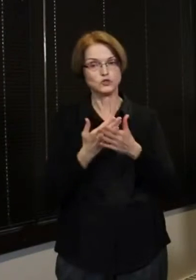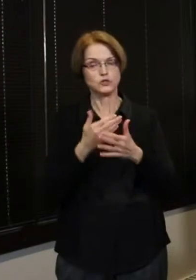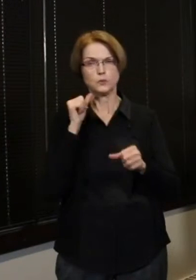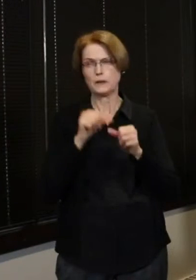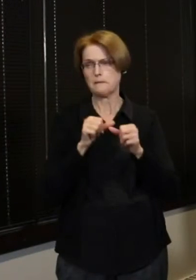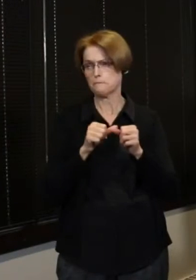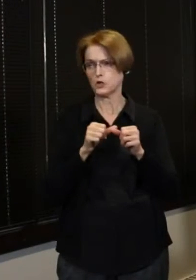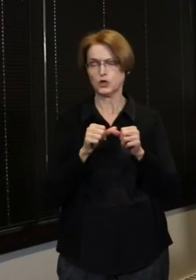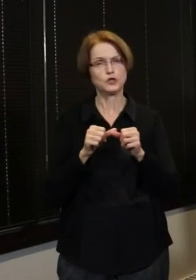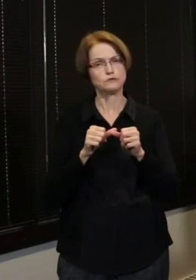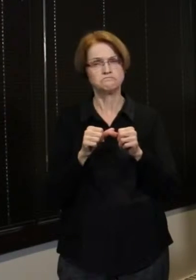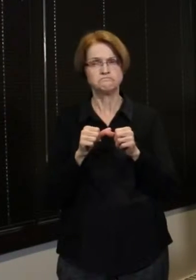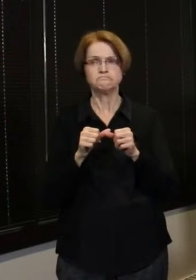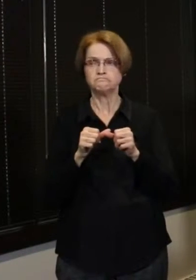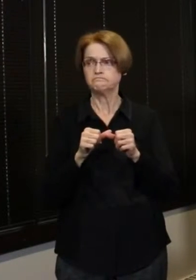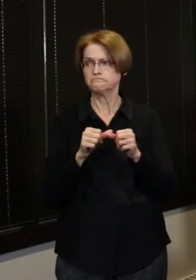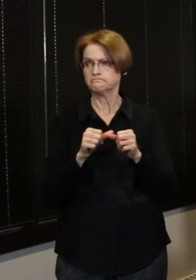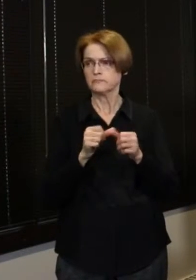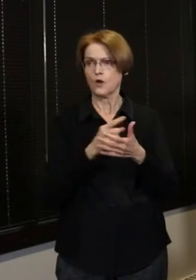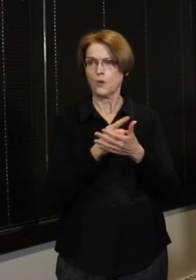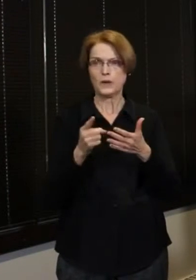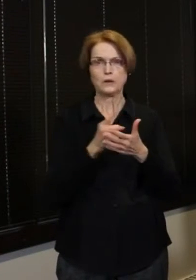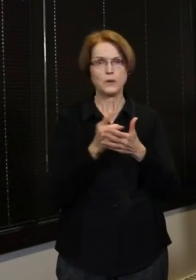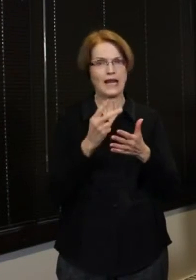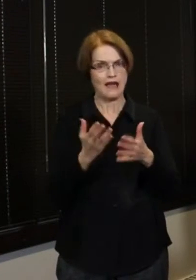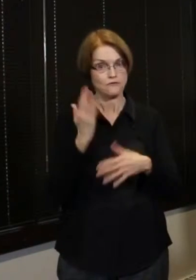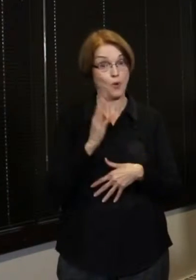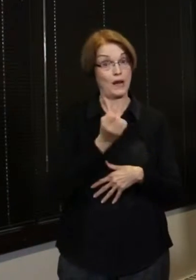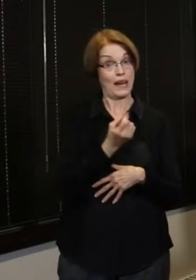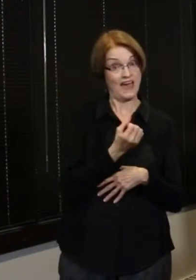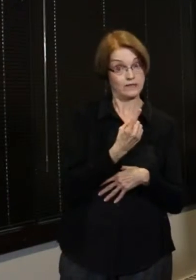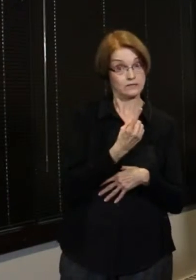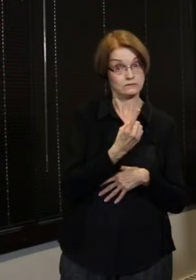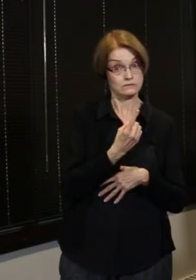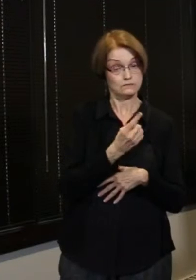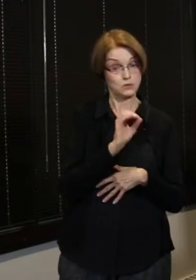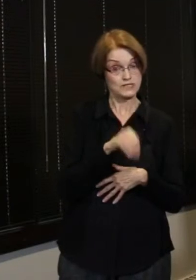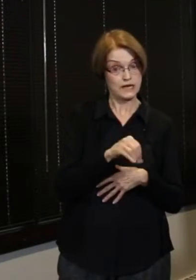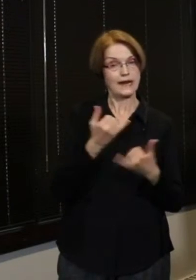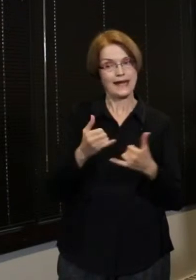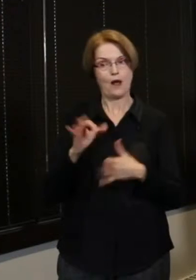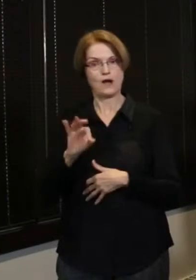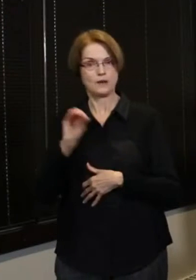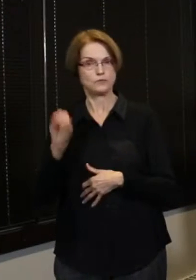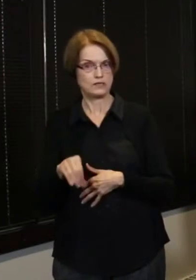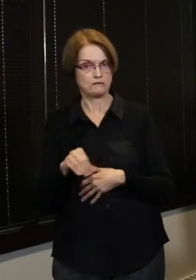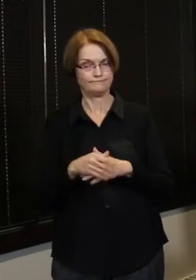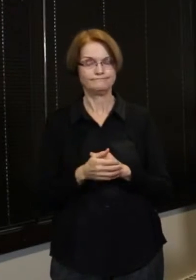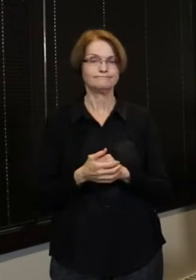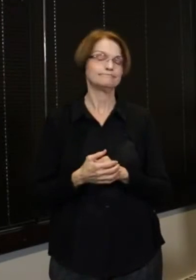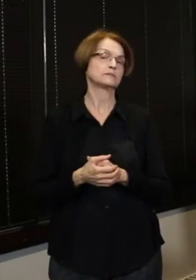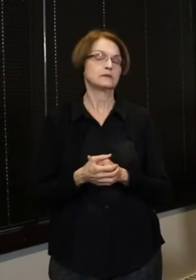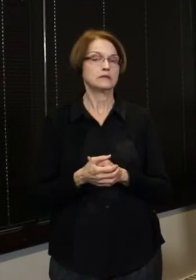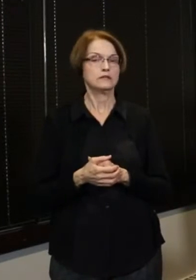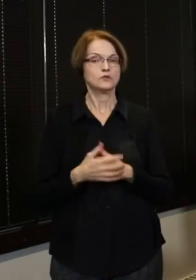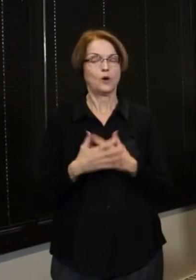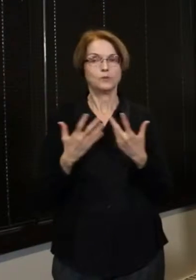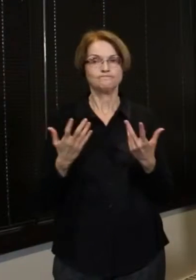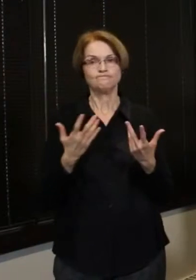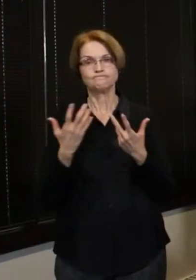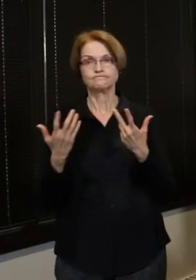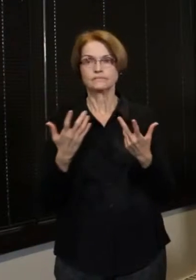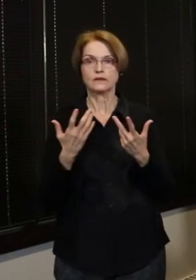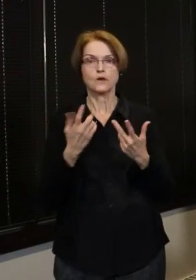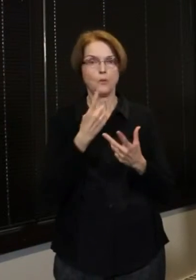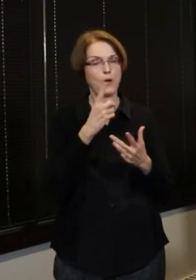around 11 about a week and a half ago, and now we're around 9. So again, the way to think of this is